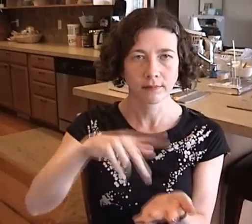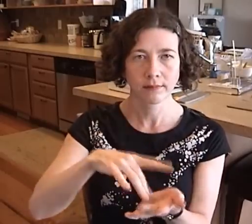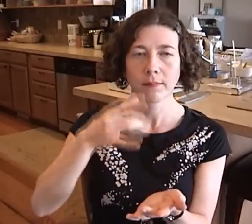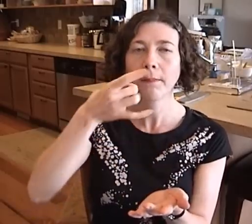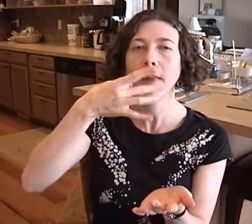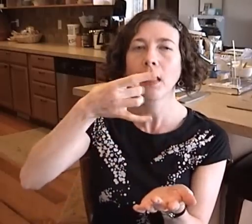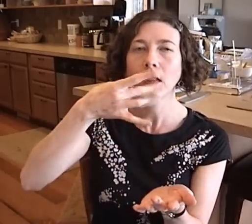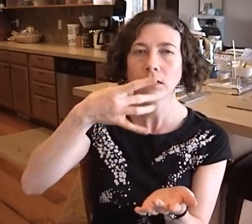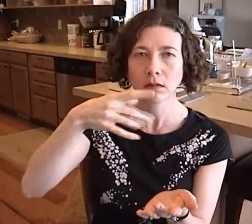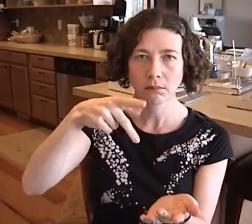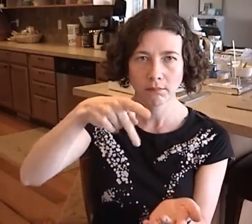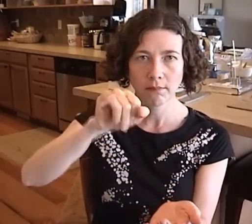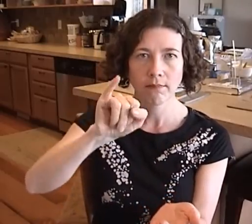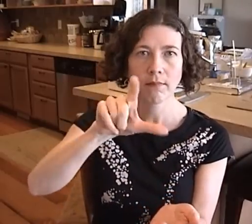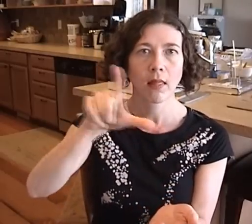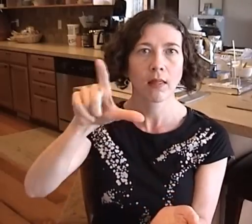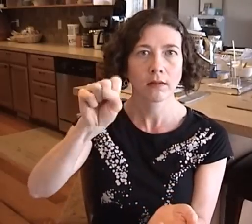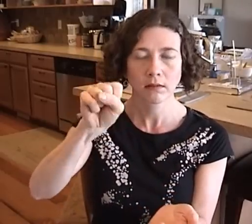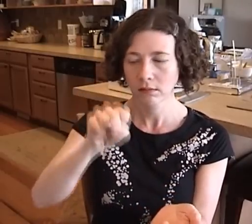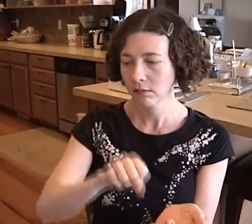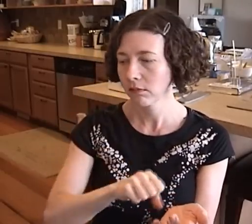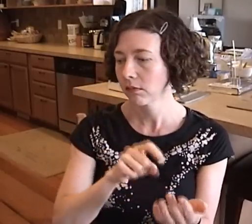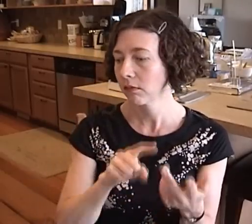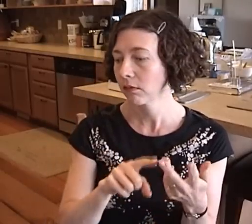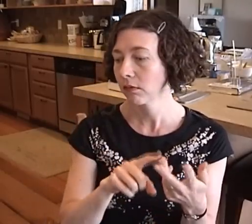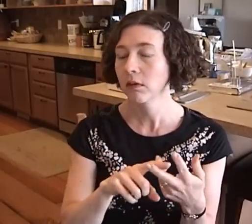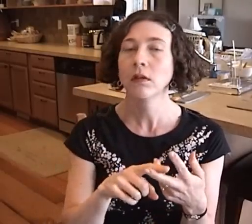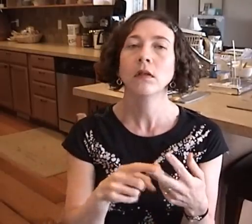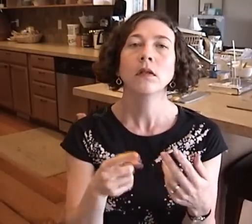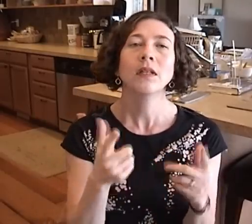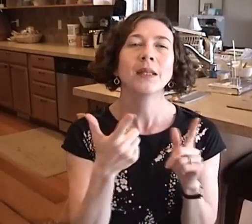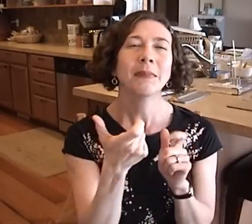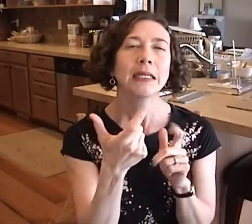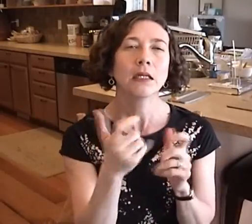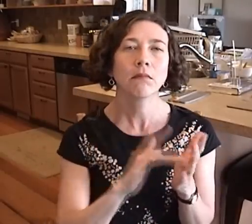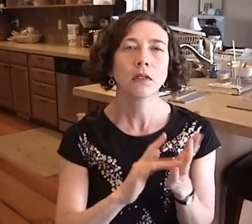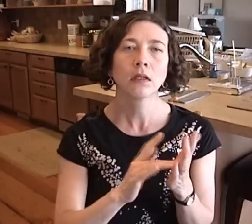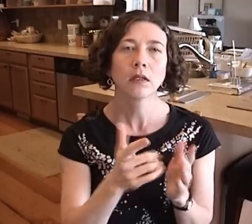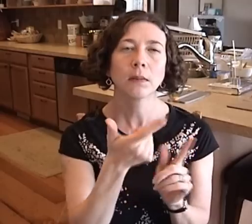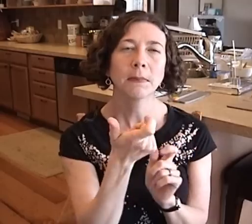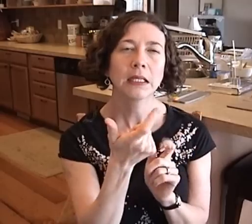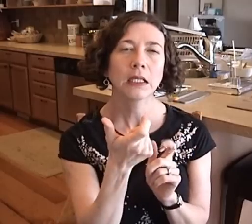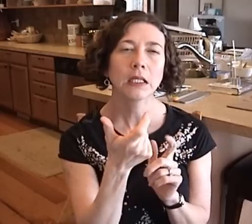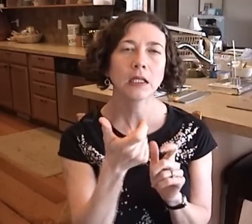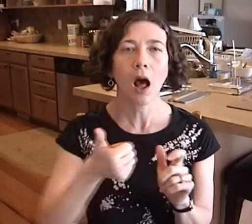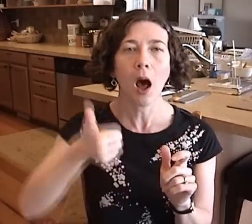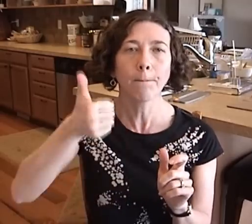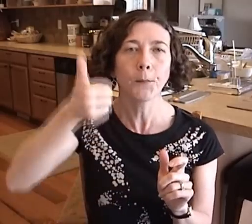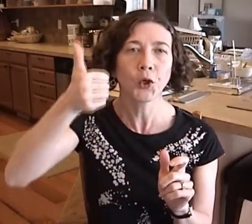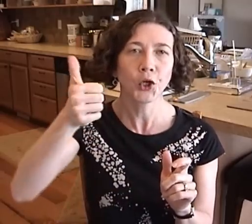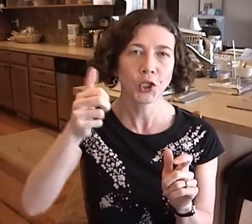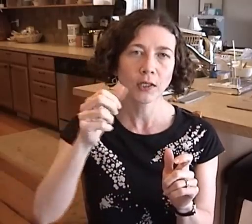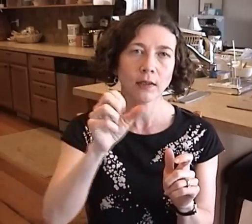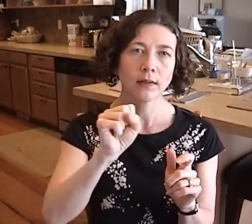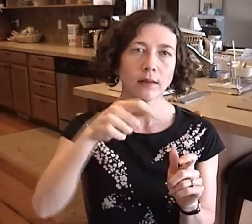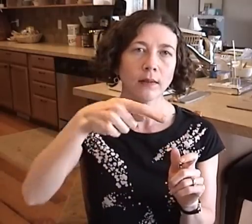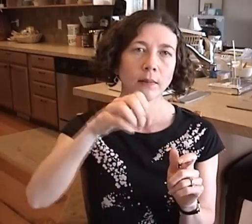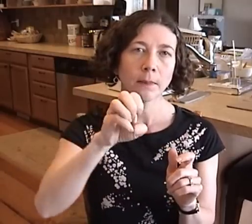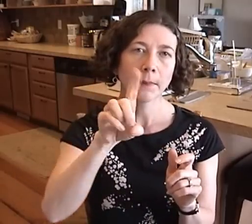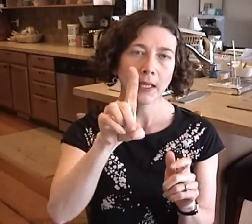We need to tell them. We need to tell the Mouse Council. But then... This is bad. This is very bad. If they find out that they didn't find